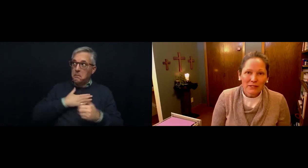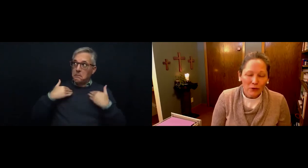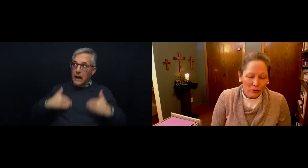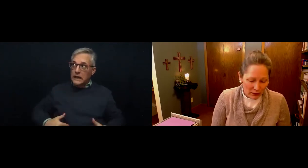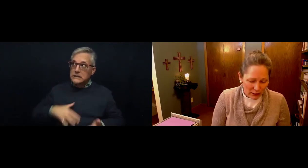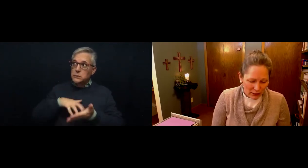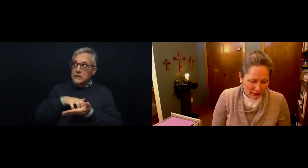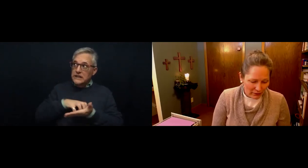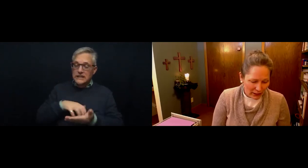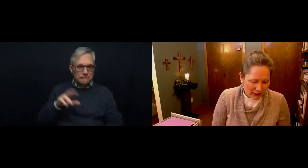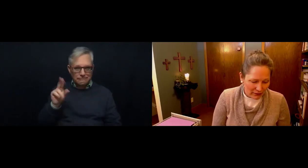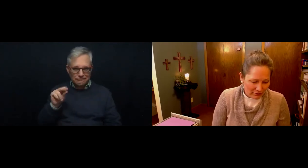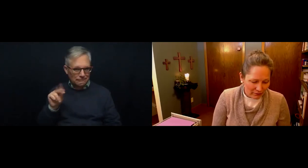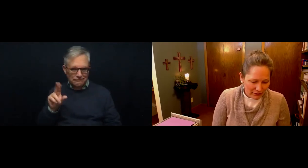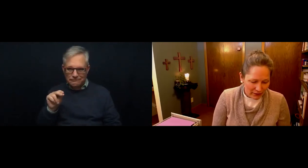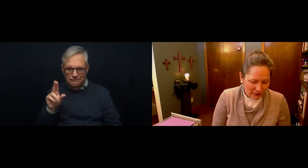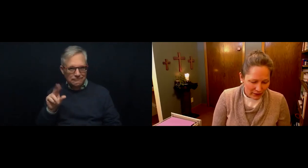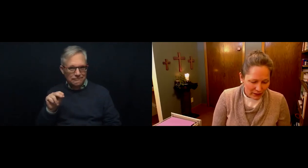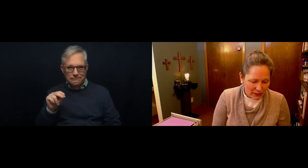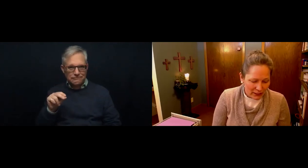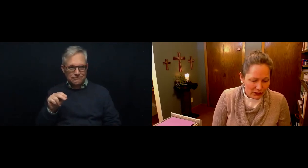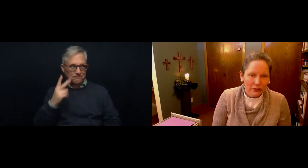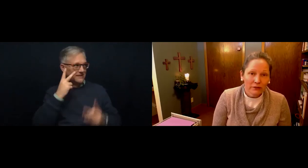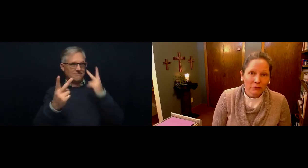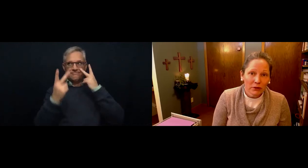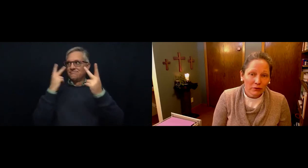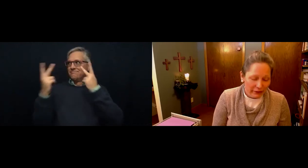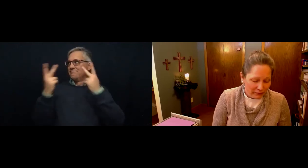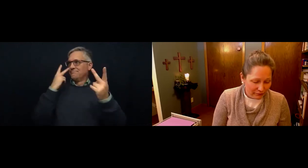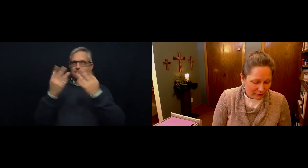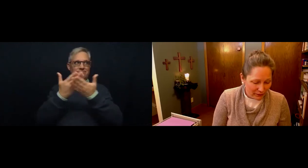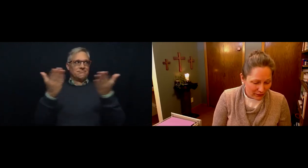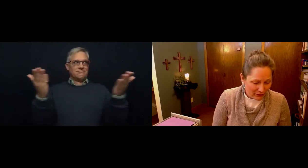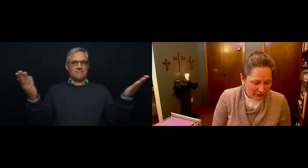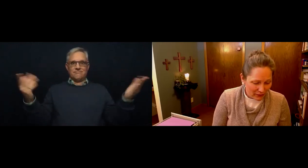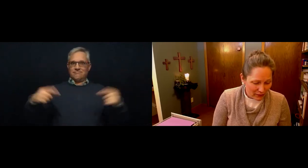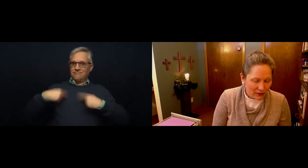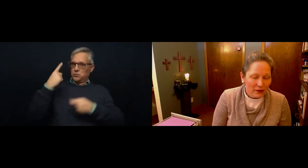But so many have died in this last year from COVID.